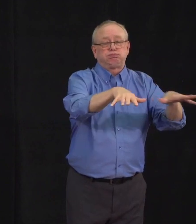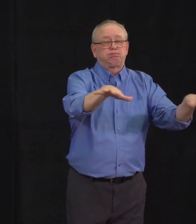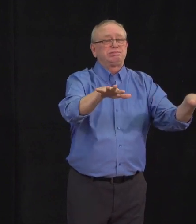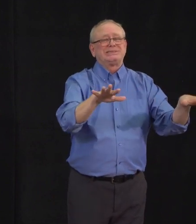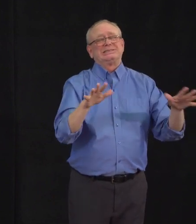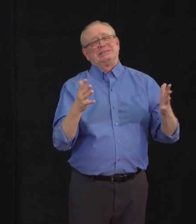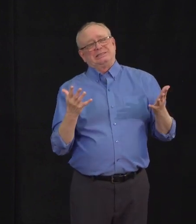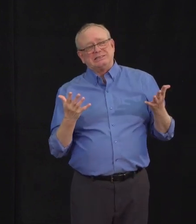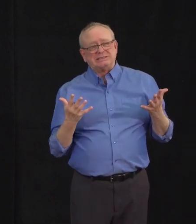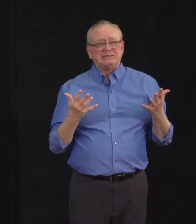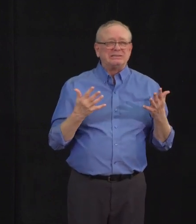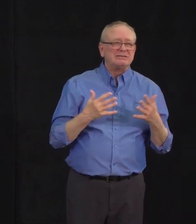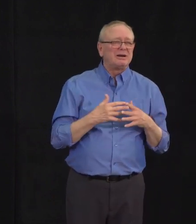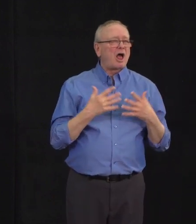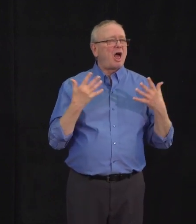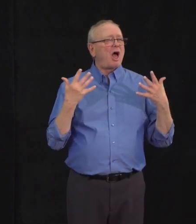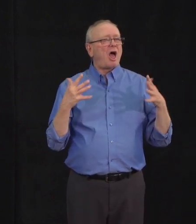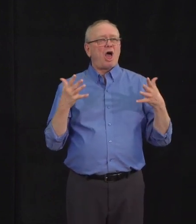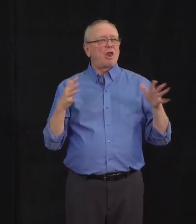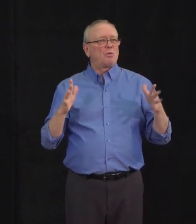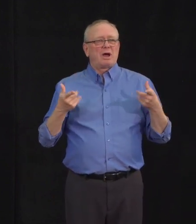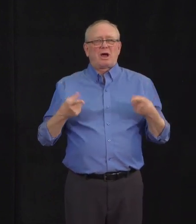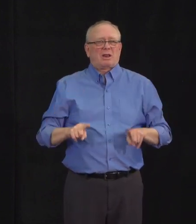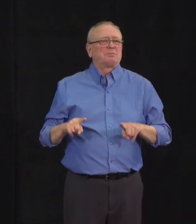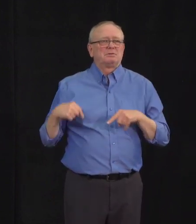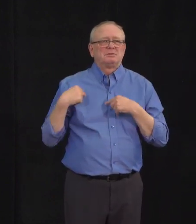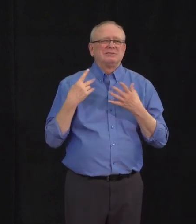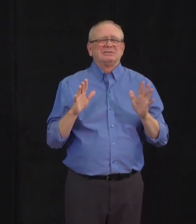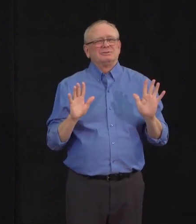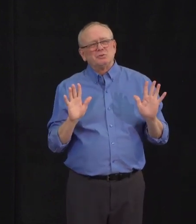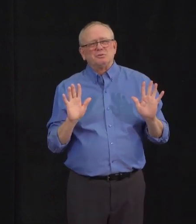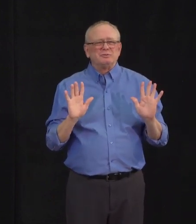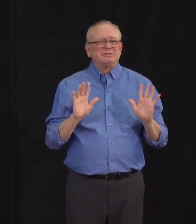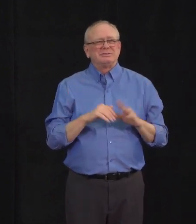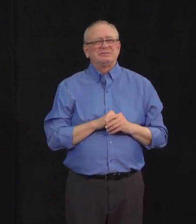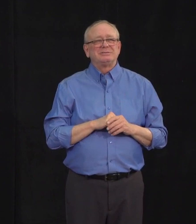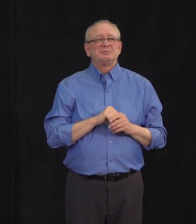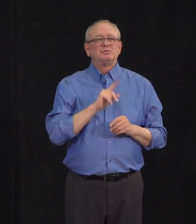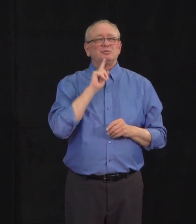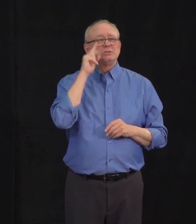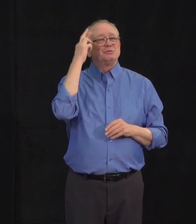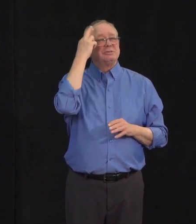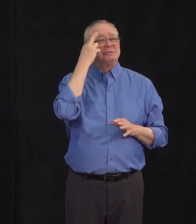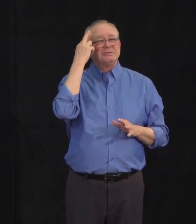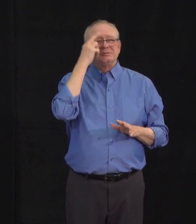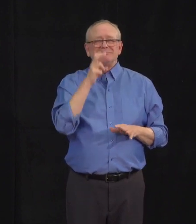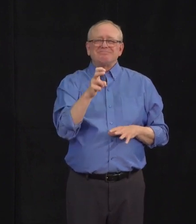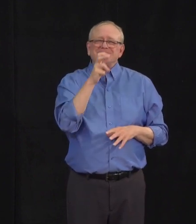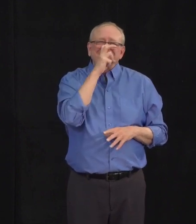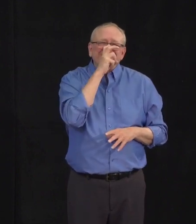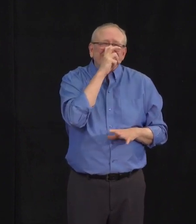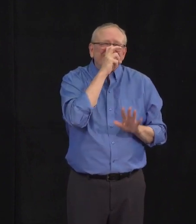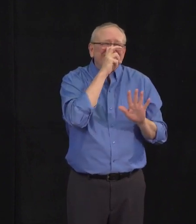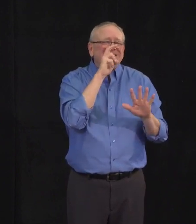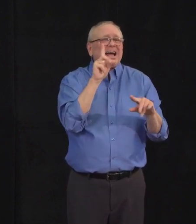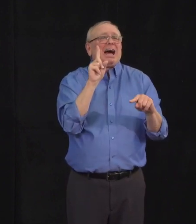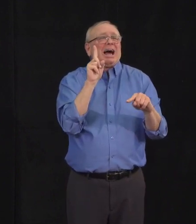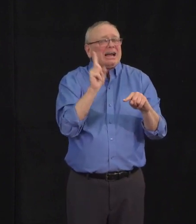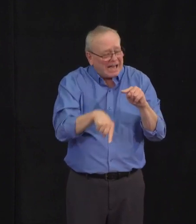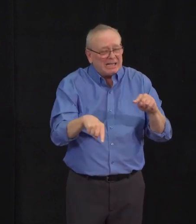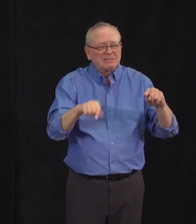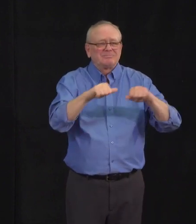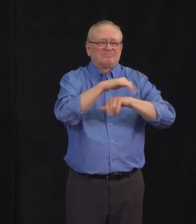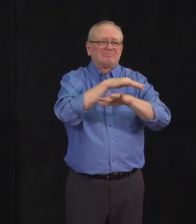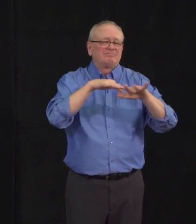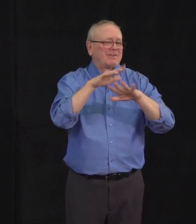significant spread from just one infected person. So those are all the factors that we're considering as we're looking at the options in front of us